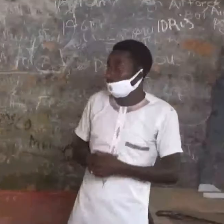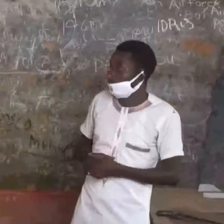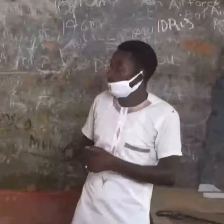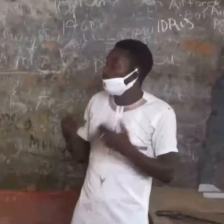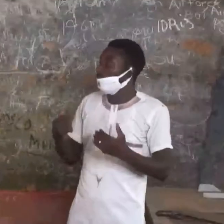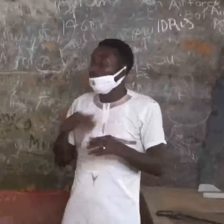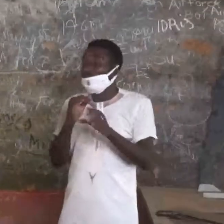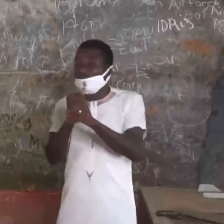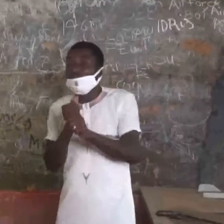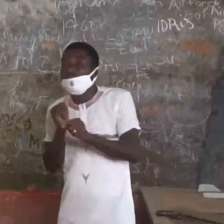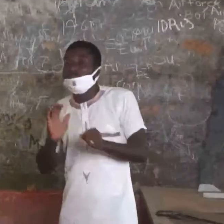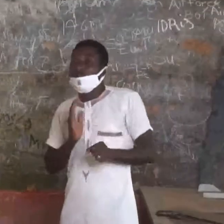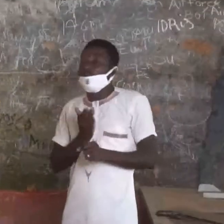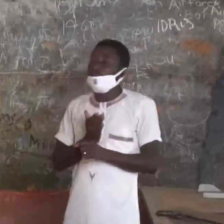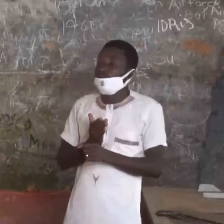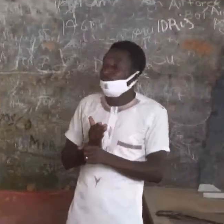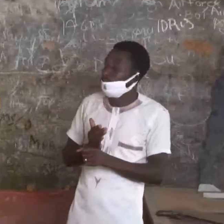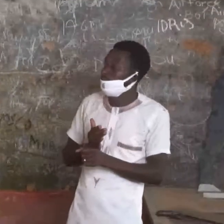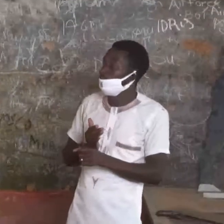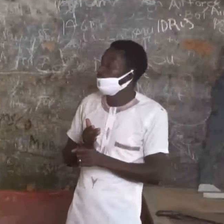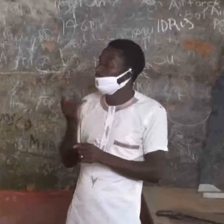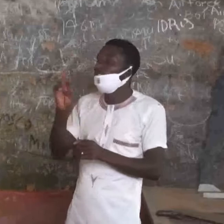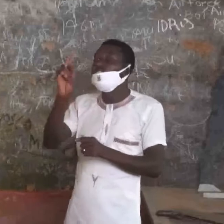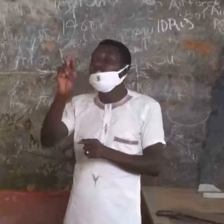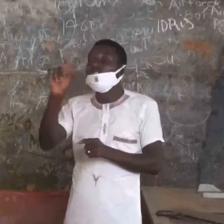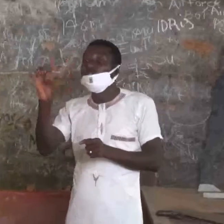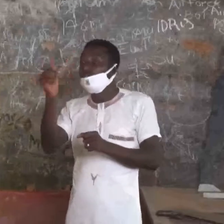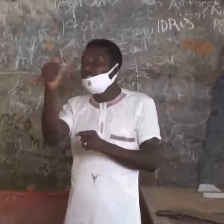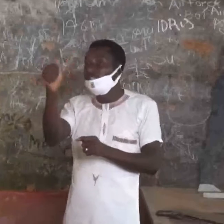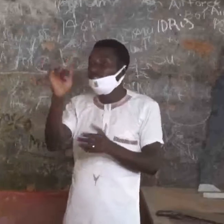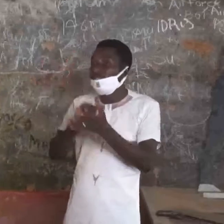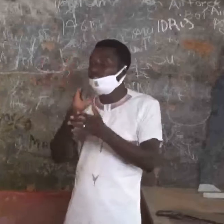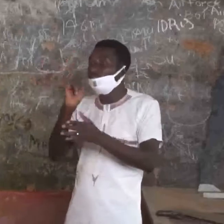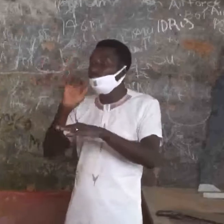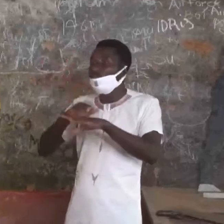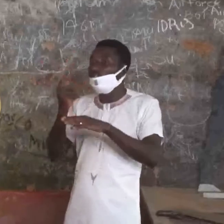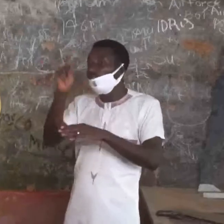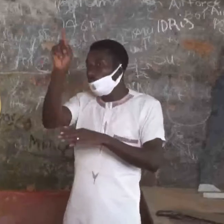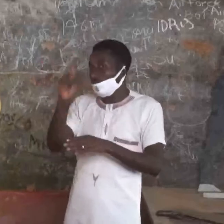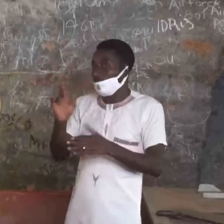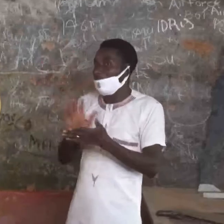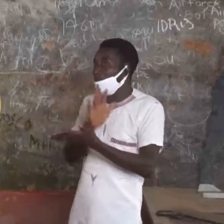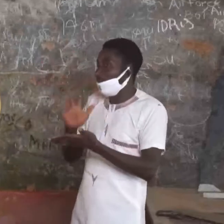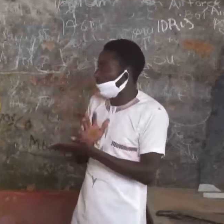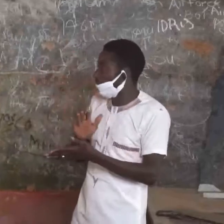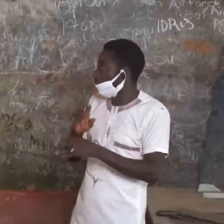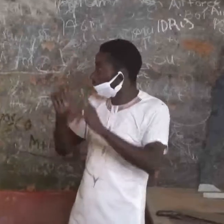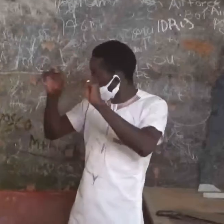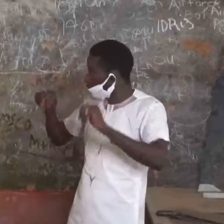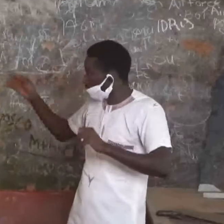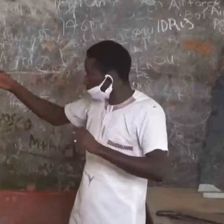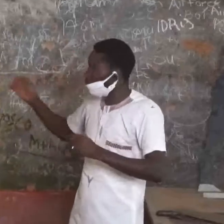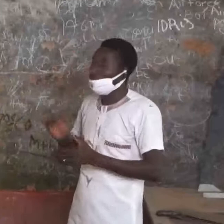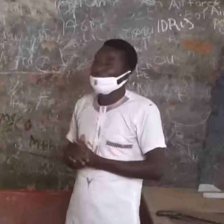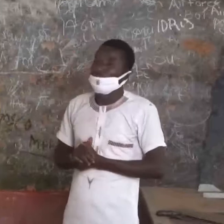Now we have gotten our the radius 10 that is on the question paper or on the